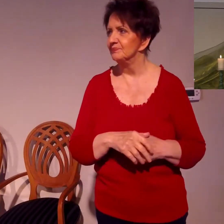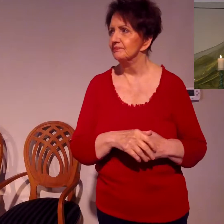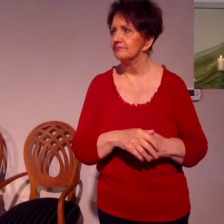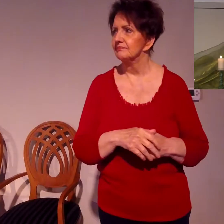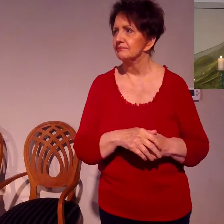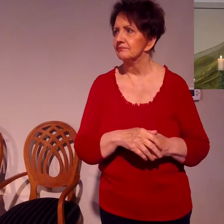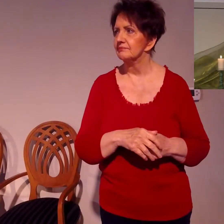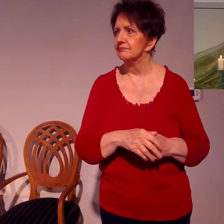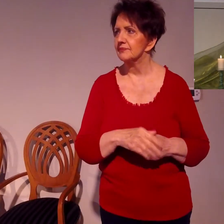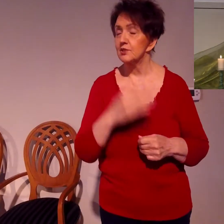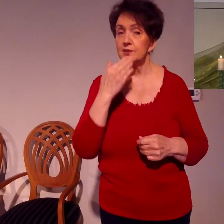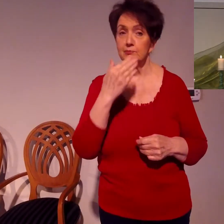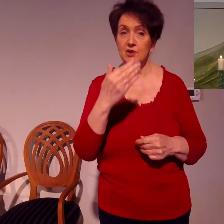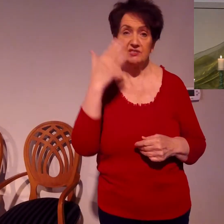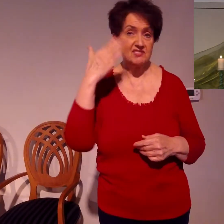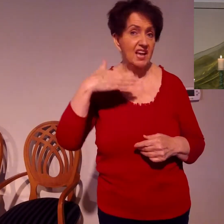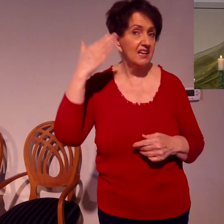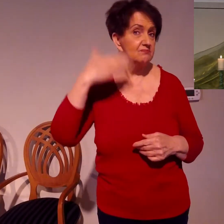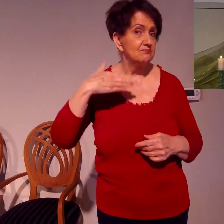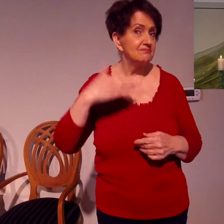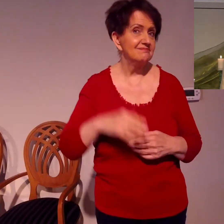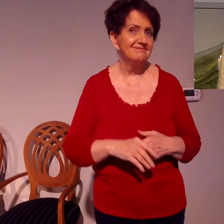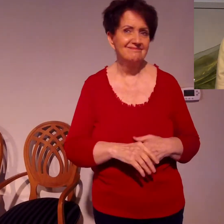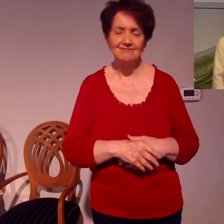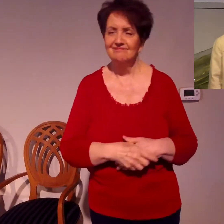Is this my good side, Richard?